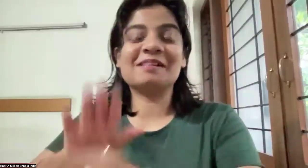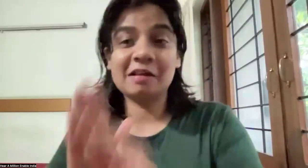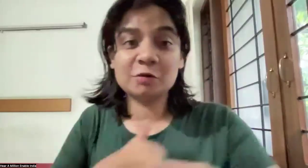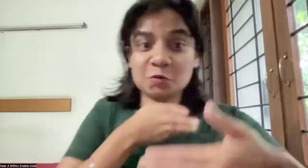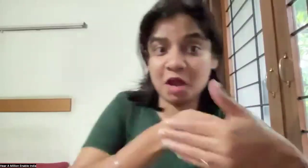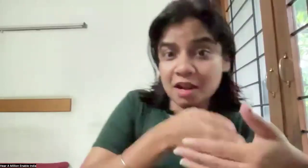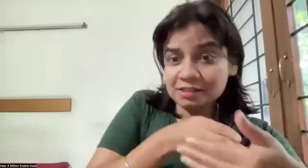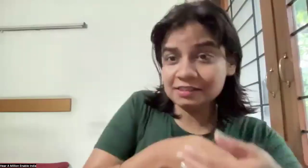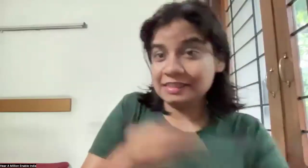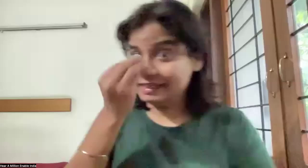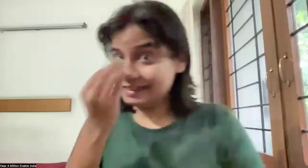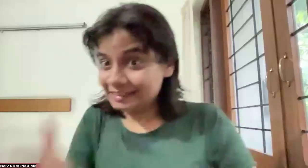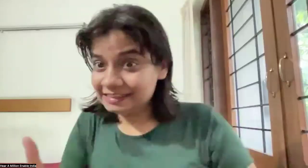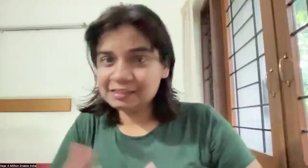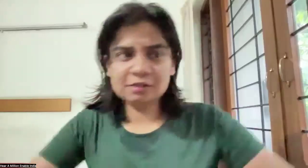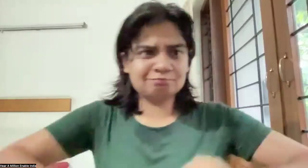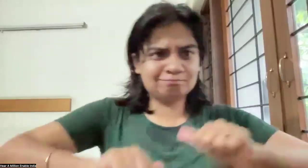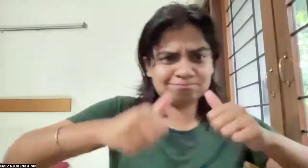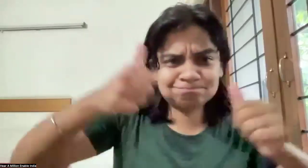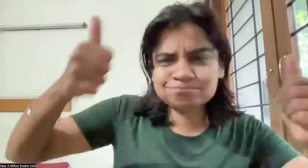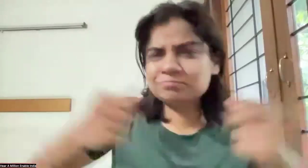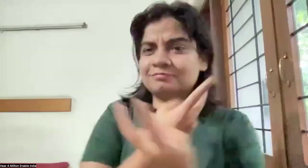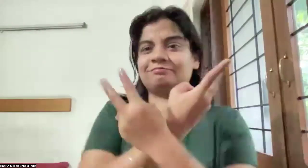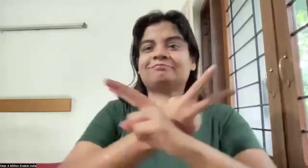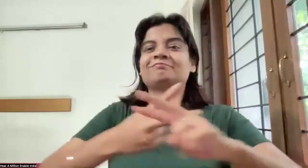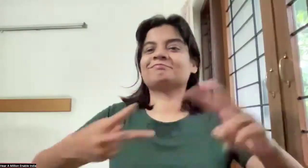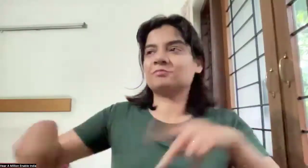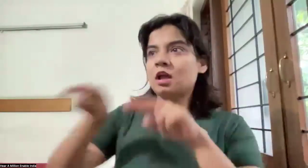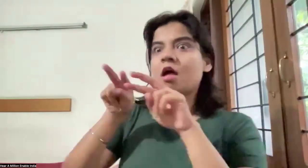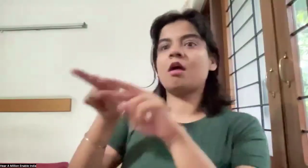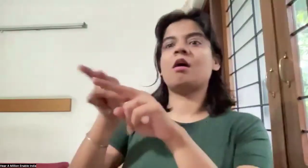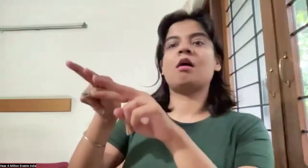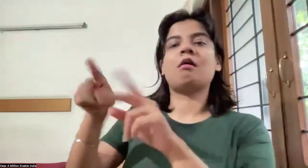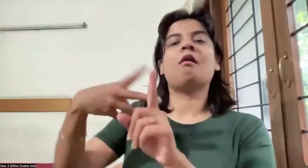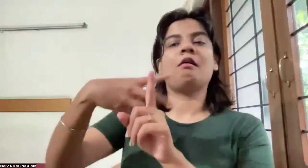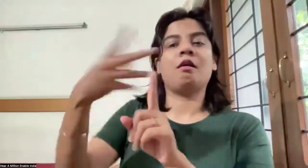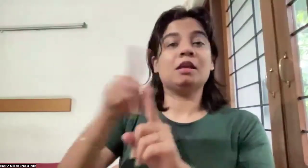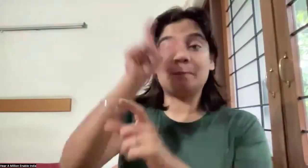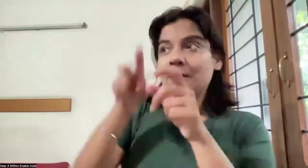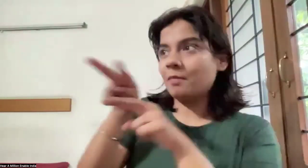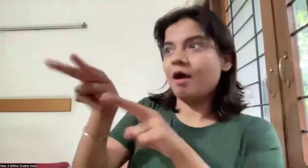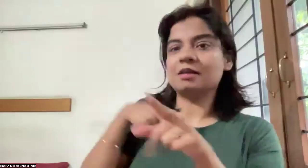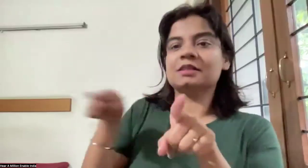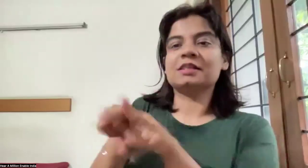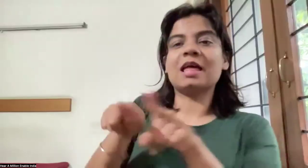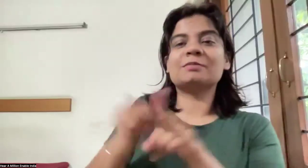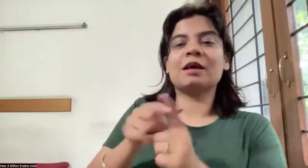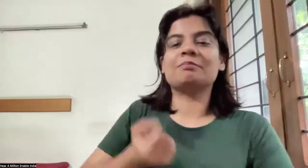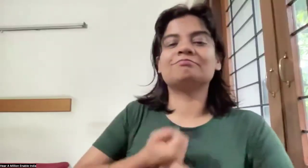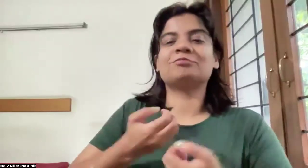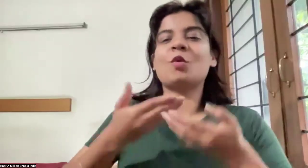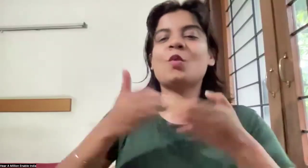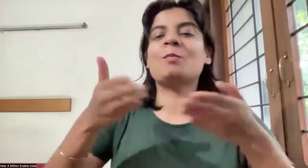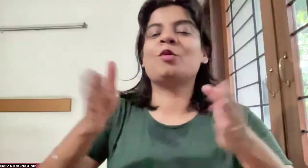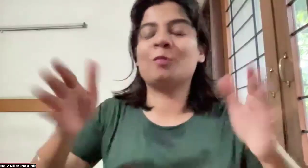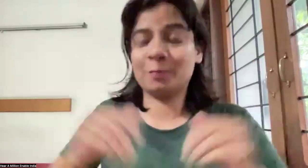community, LGBTQI community. So they will discuss their experiences. They're very different than ours,